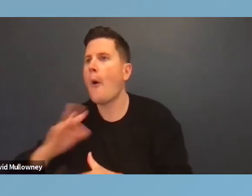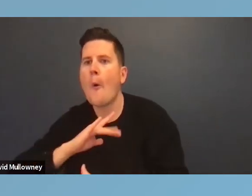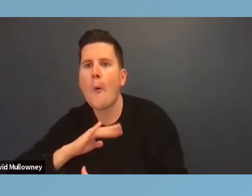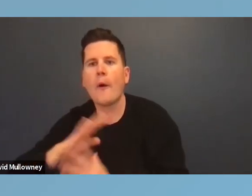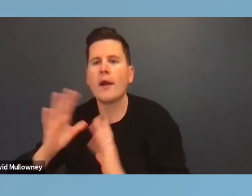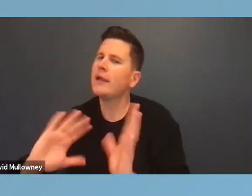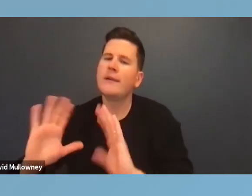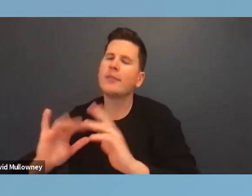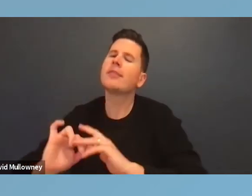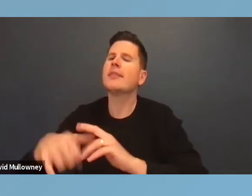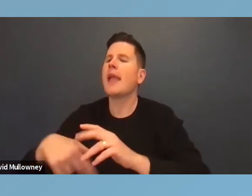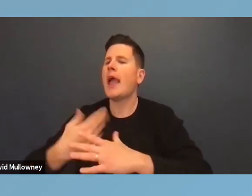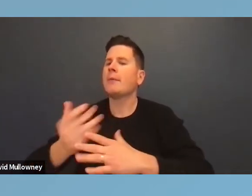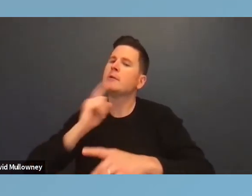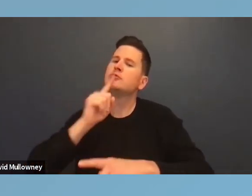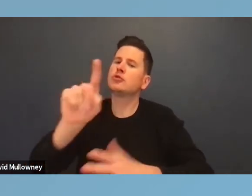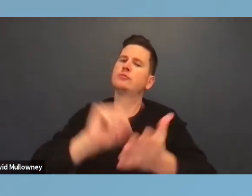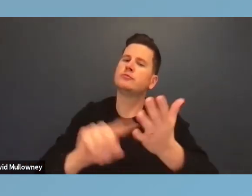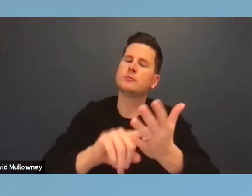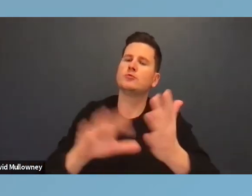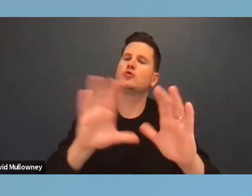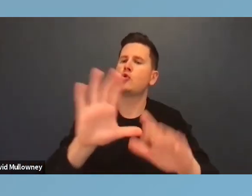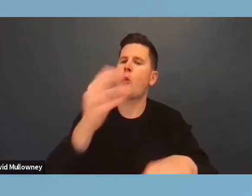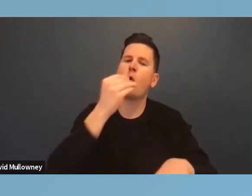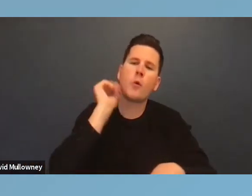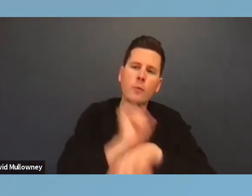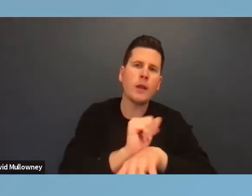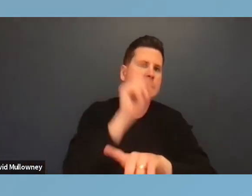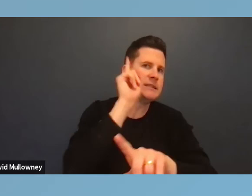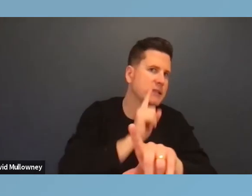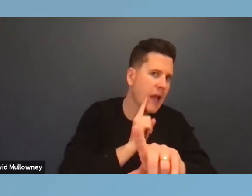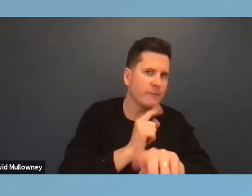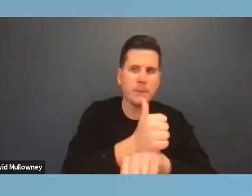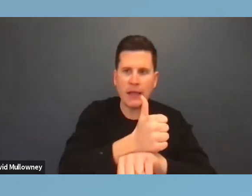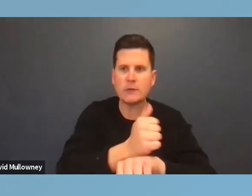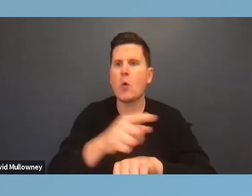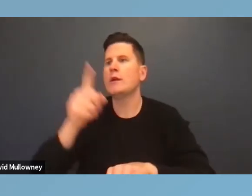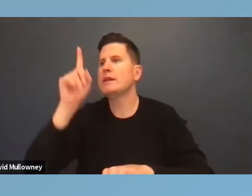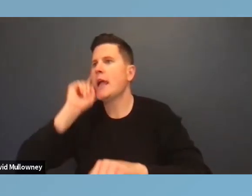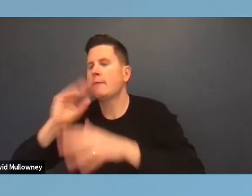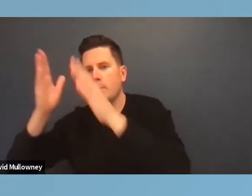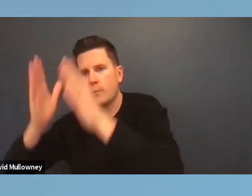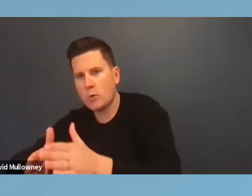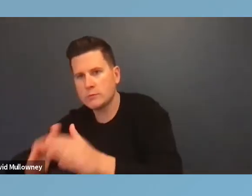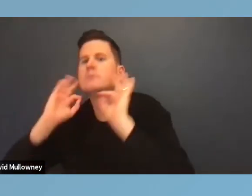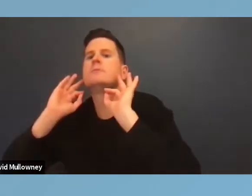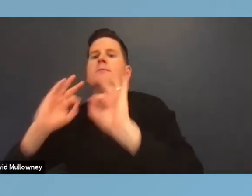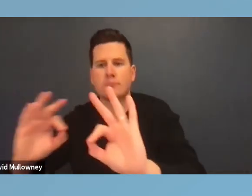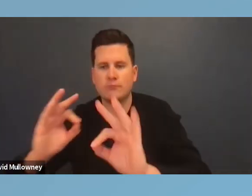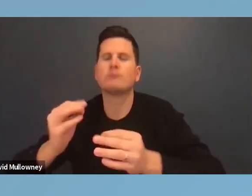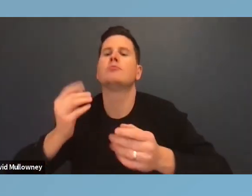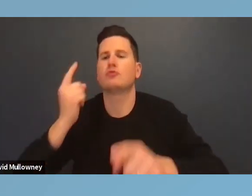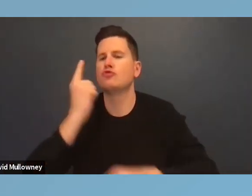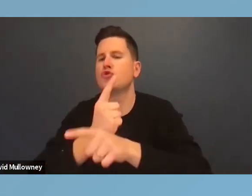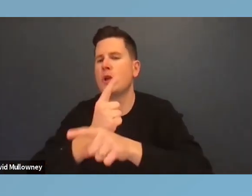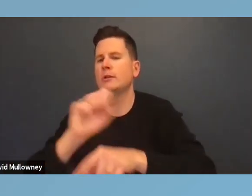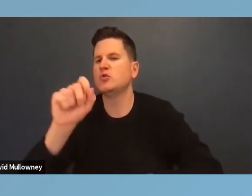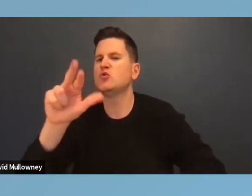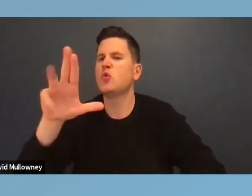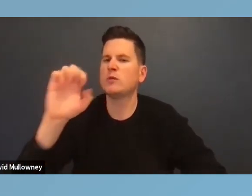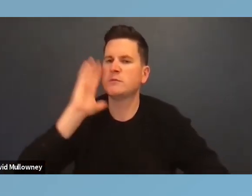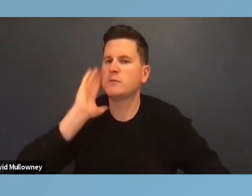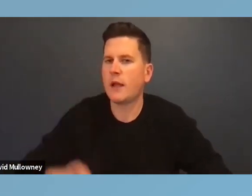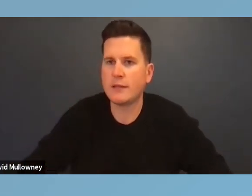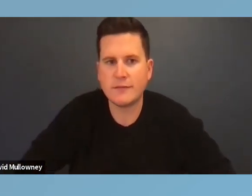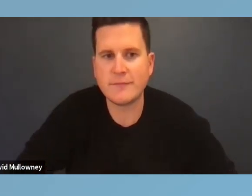rather than watching things that are made by hearing people. Do your homework, make sure it's deaf-based.